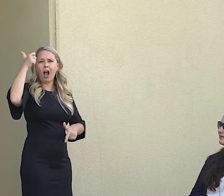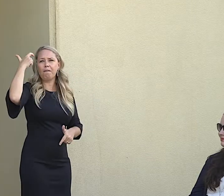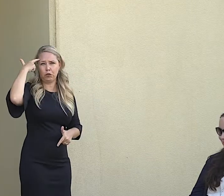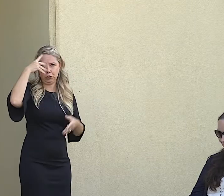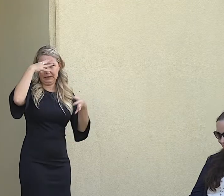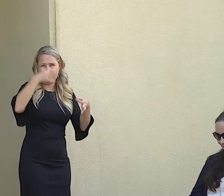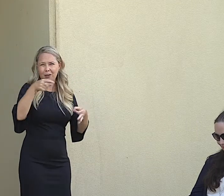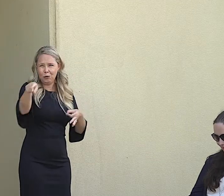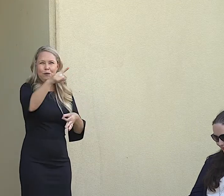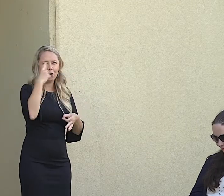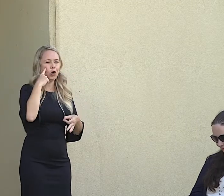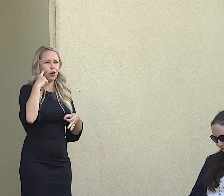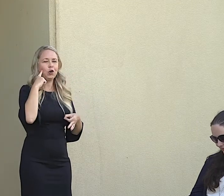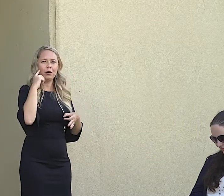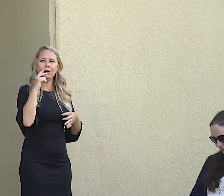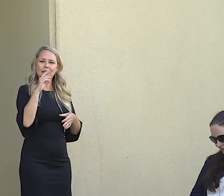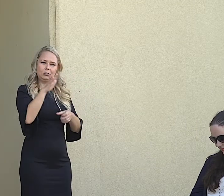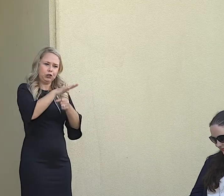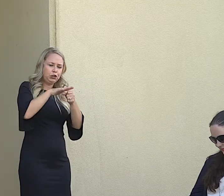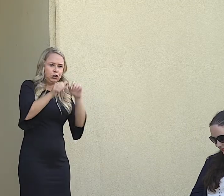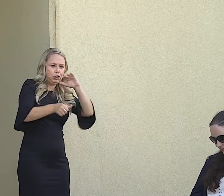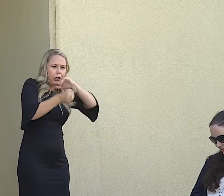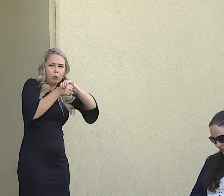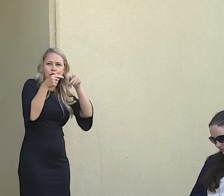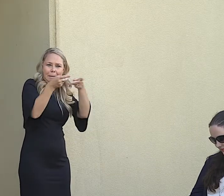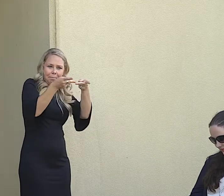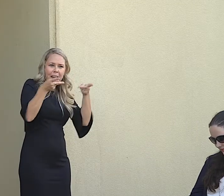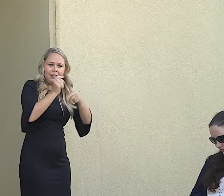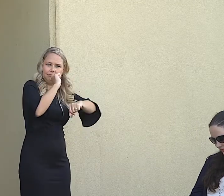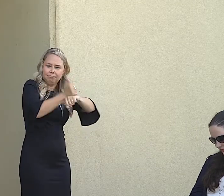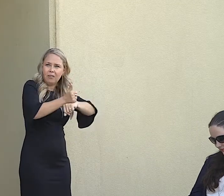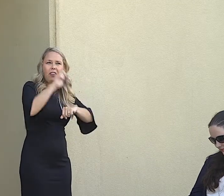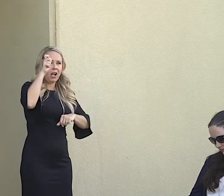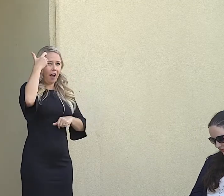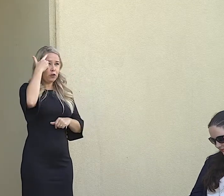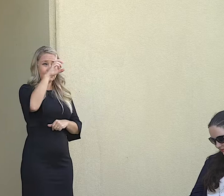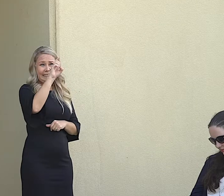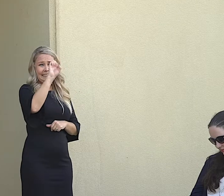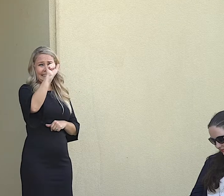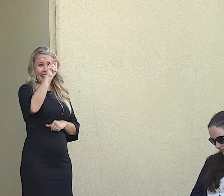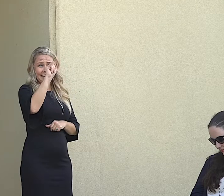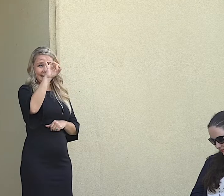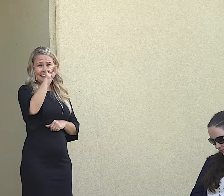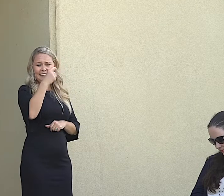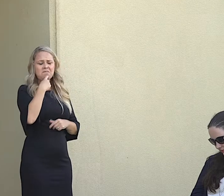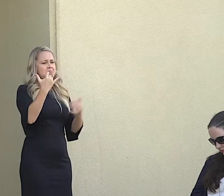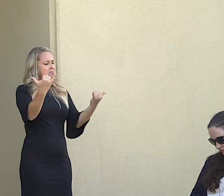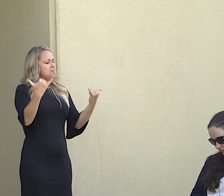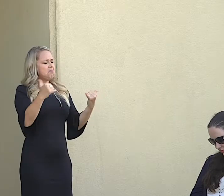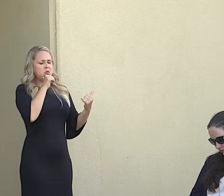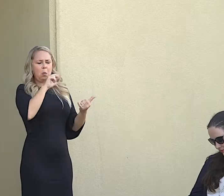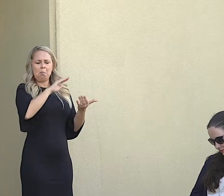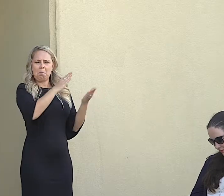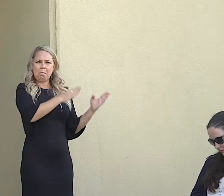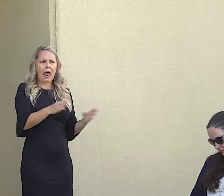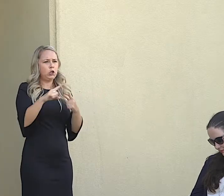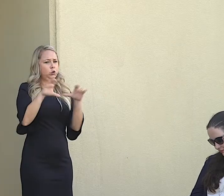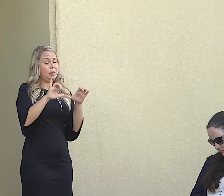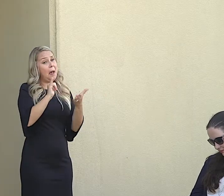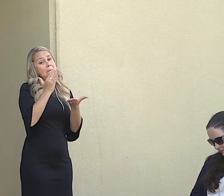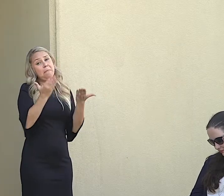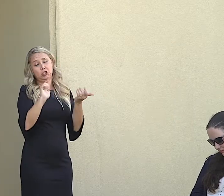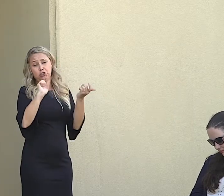heard of a number of shelter-in-places from multiple governors across the state. Governor DeSantis has said at this point he doesn't intend to do that. Certainly that may